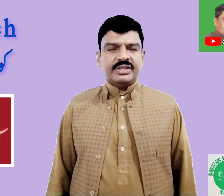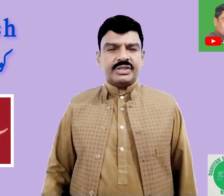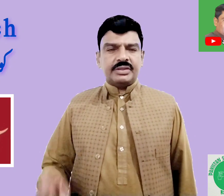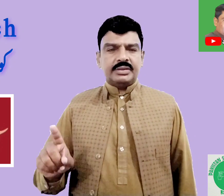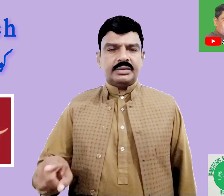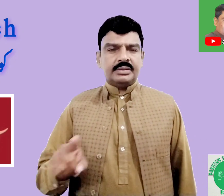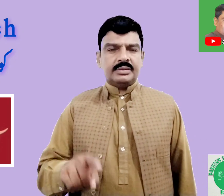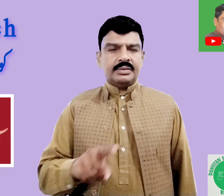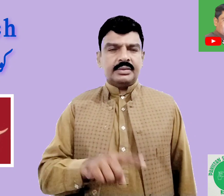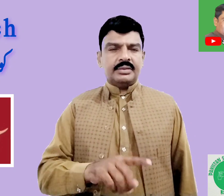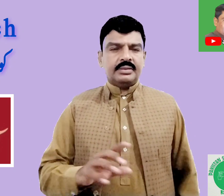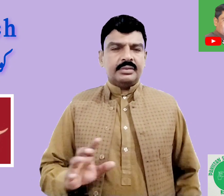which,